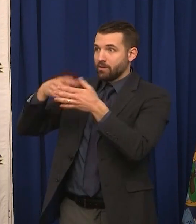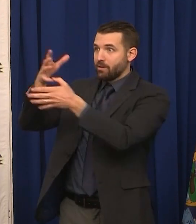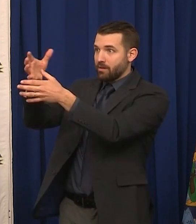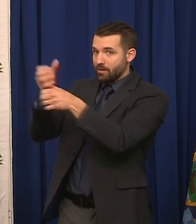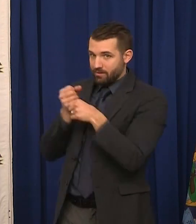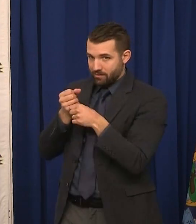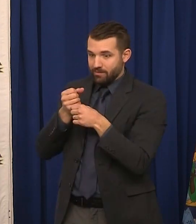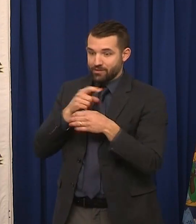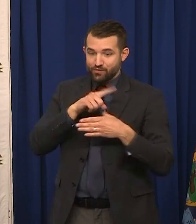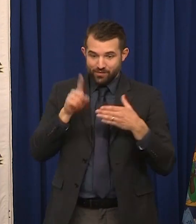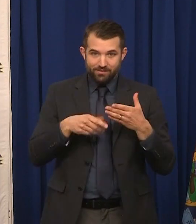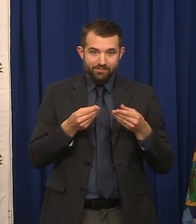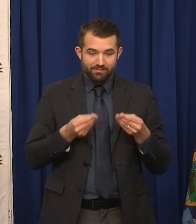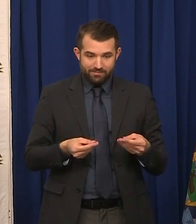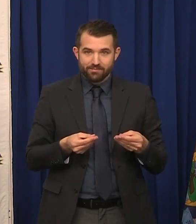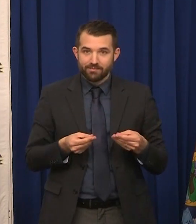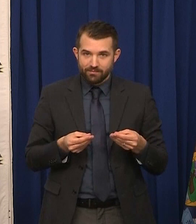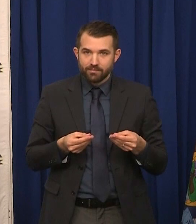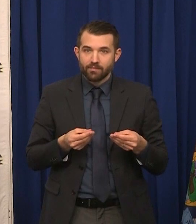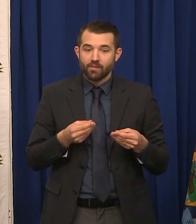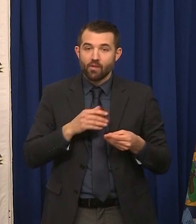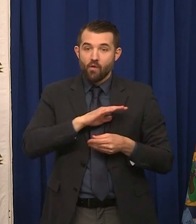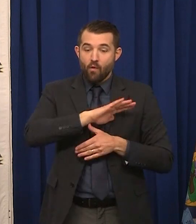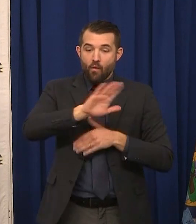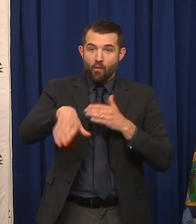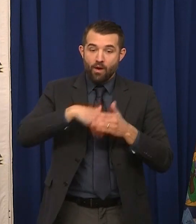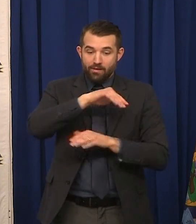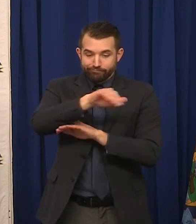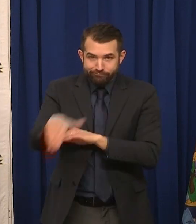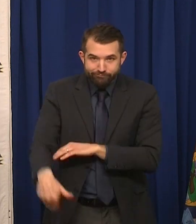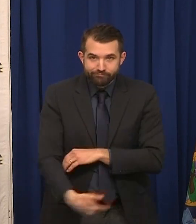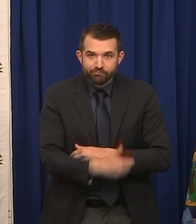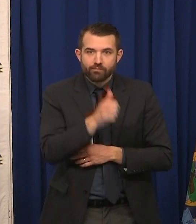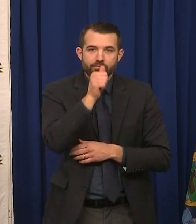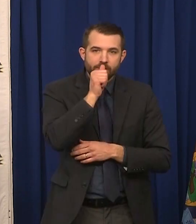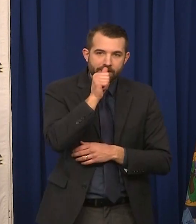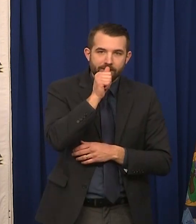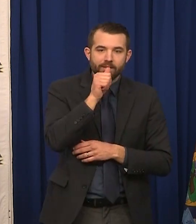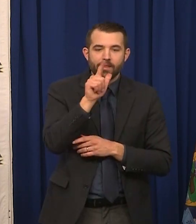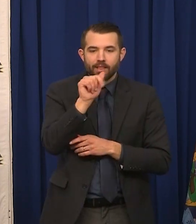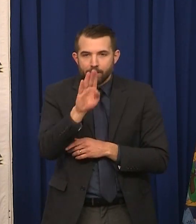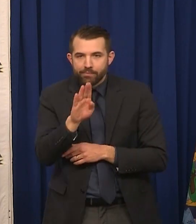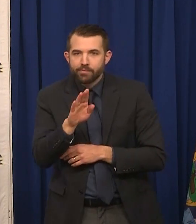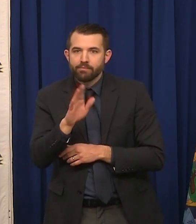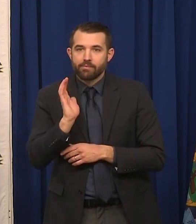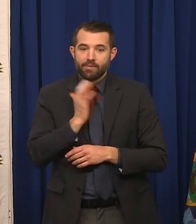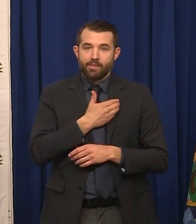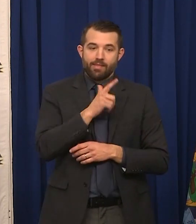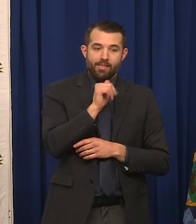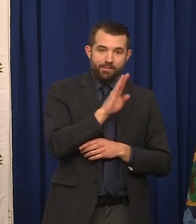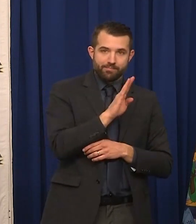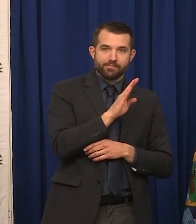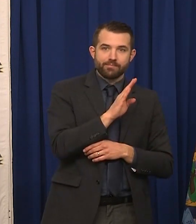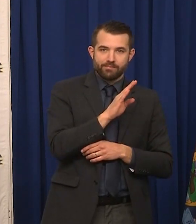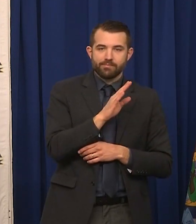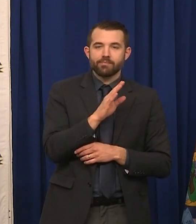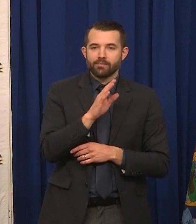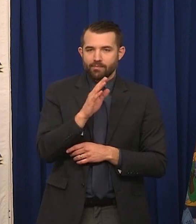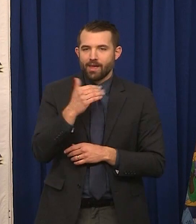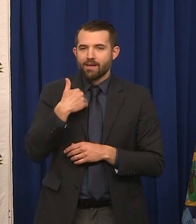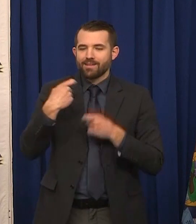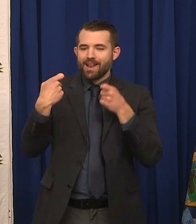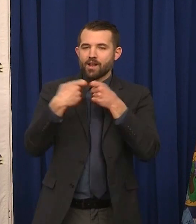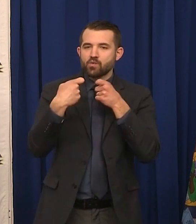overnight, the commercial laboratories, as well as our own laboratory, through an electronic laboratory reporting